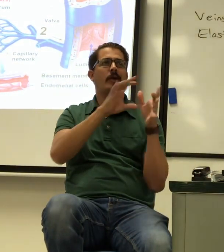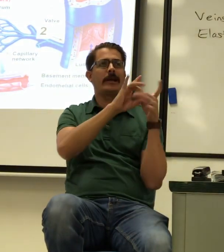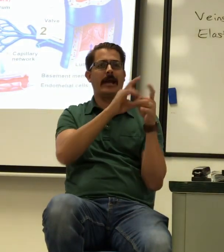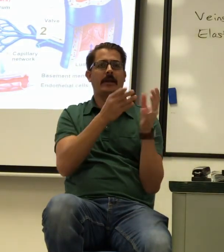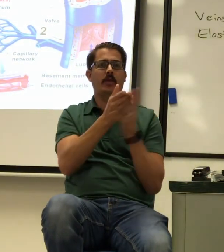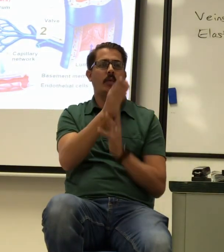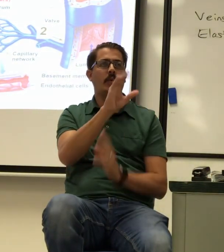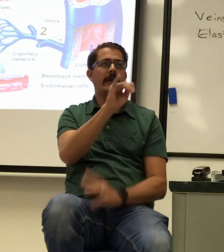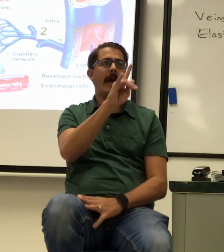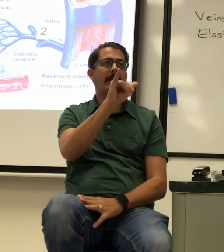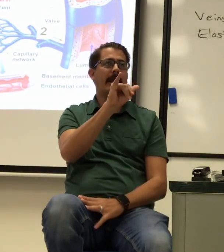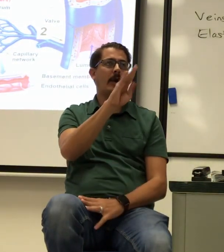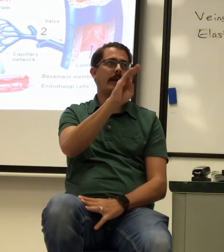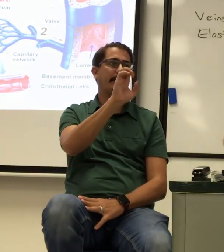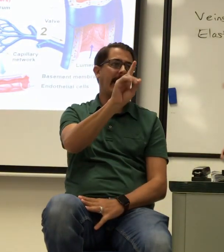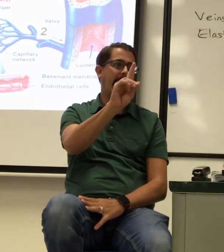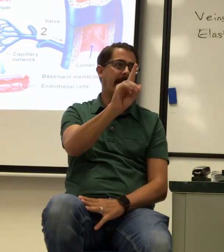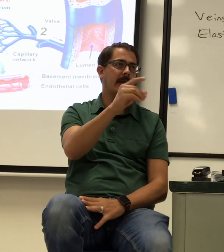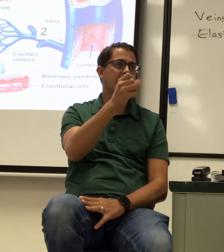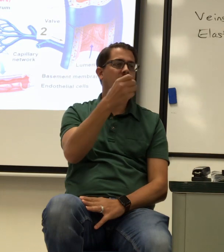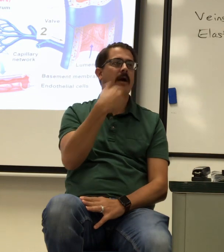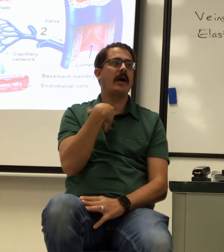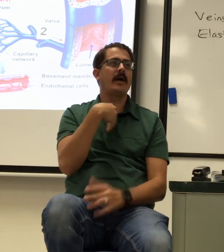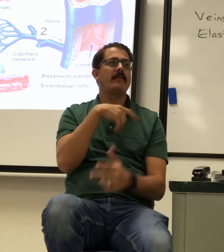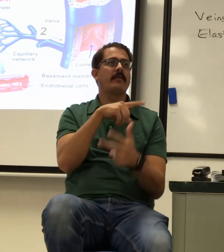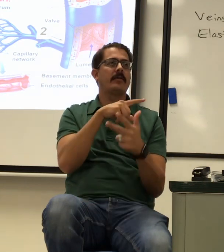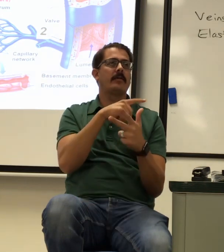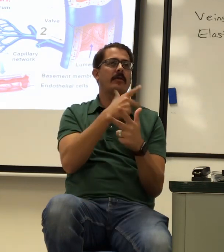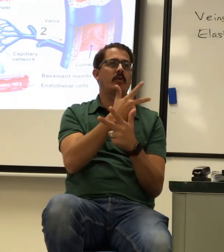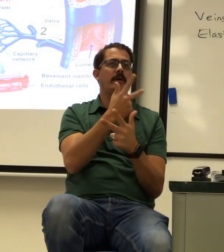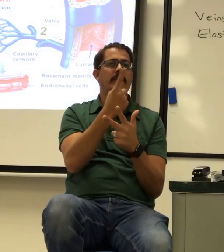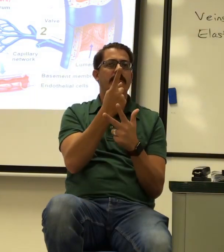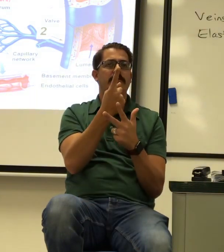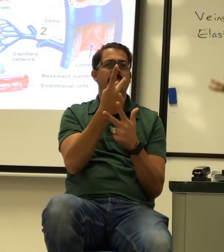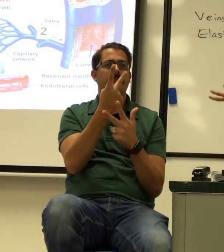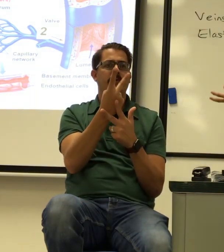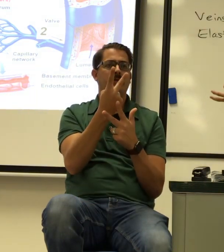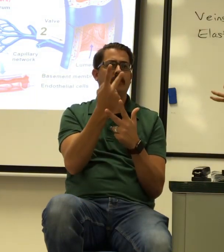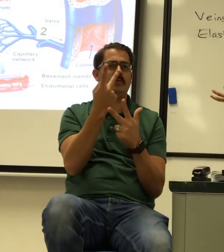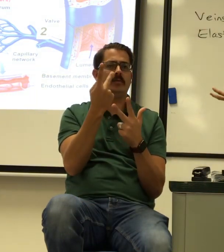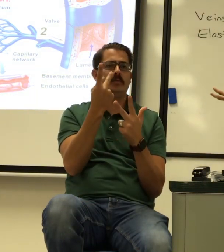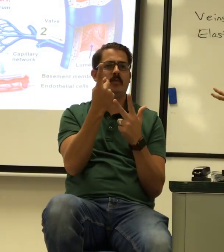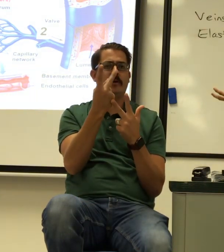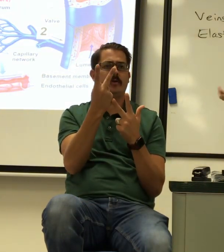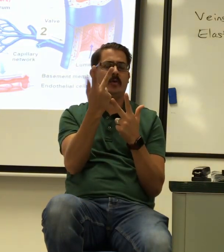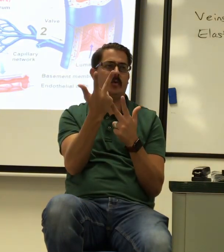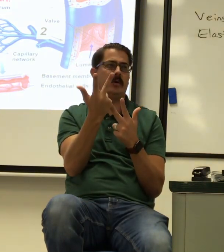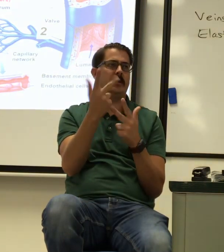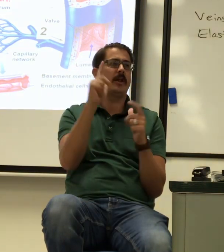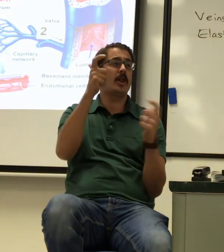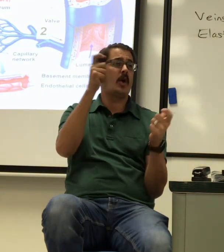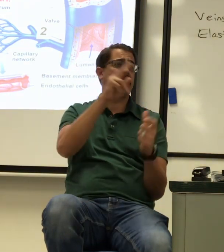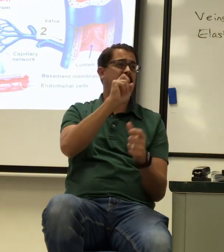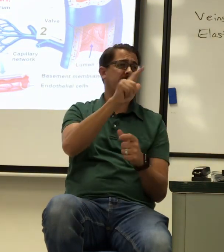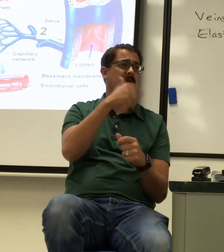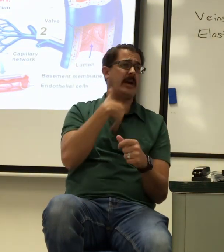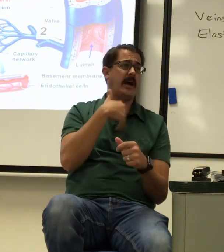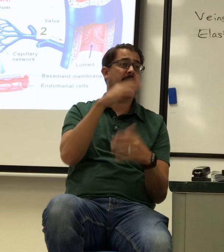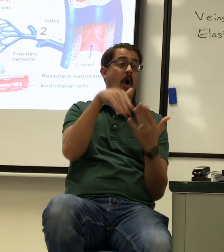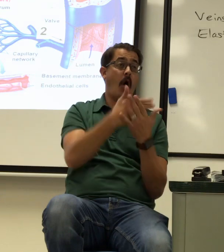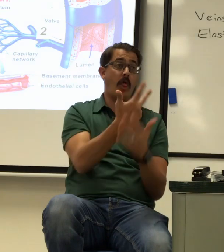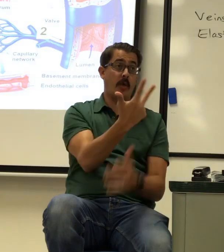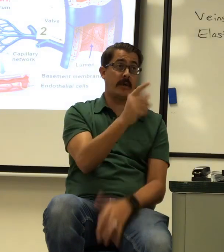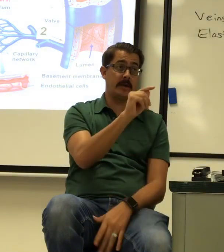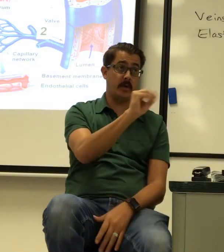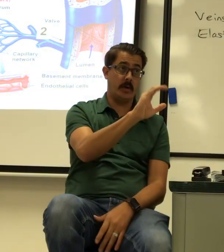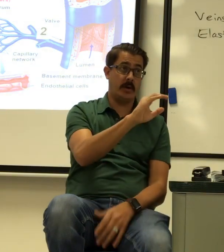beds. So I have the 3, 2, 1, 2, 3. The largest vessels have all three